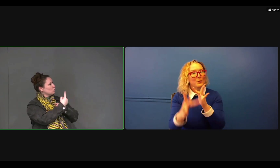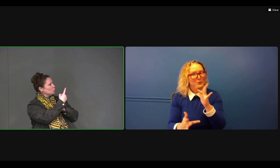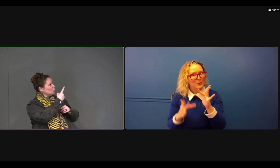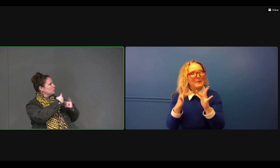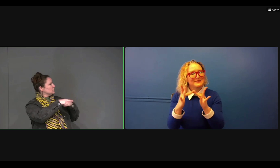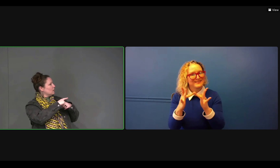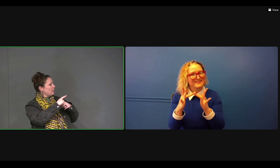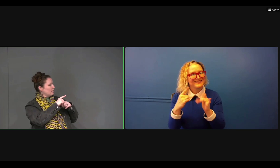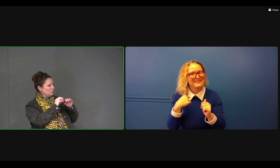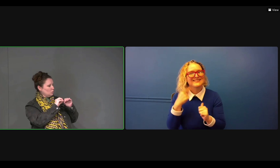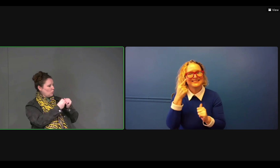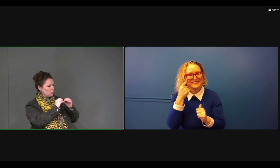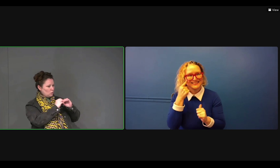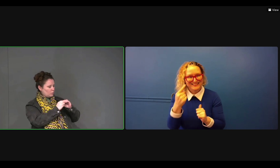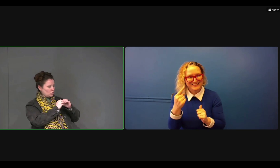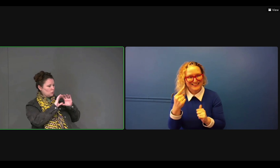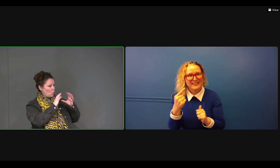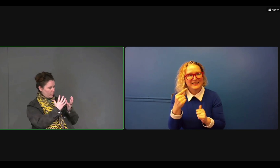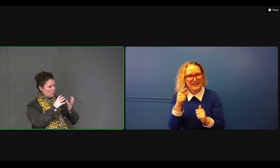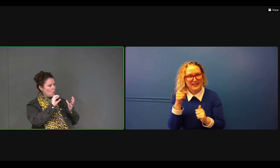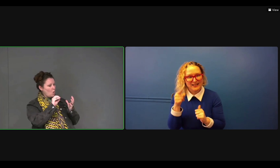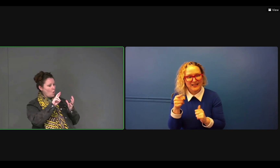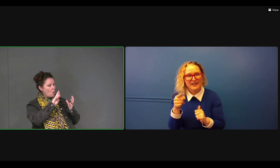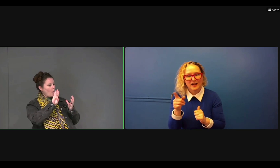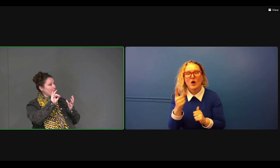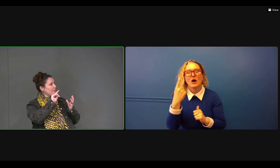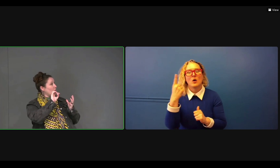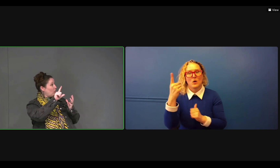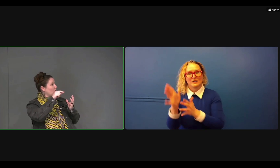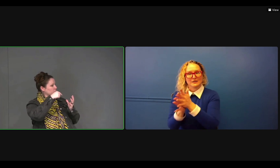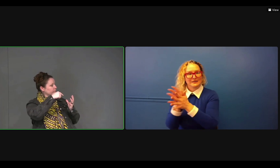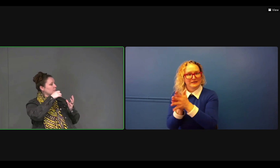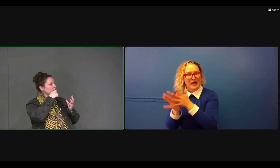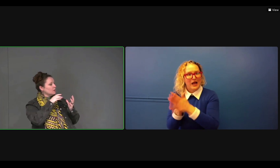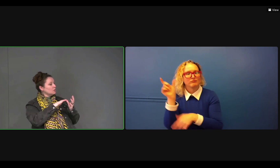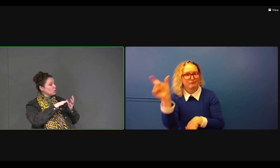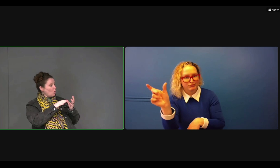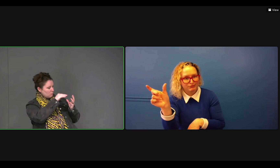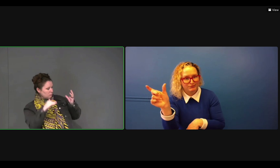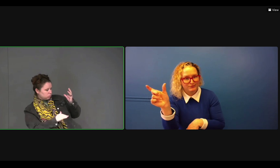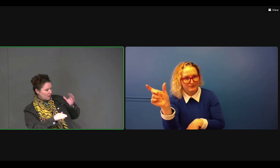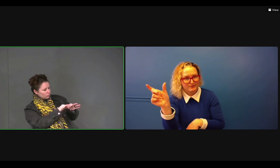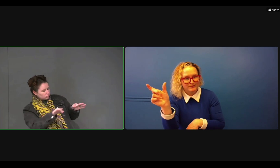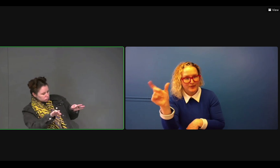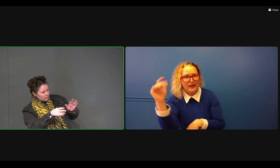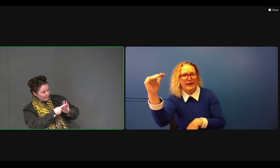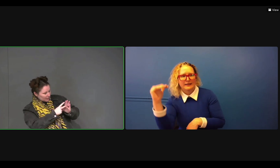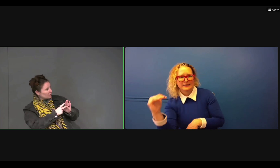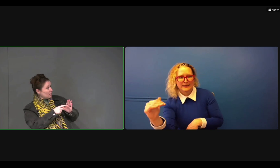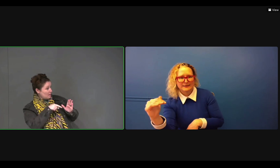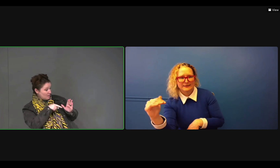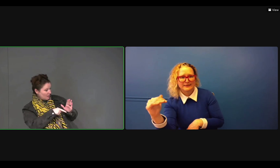So regarding your websites, I saw an example of a sign for orbital where you had some